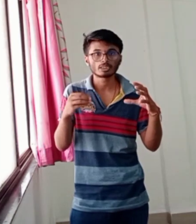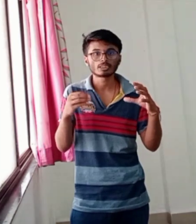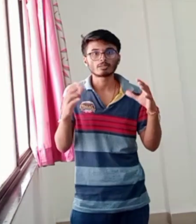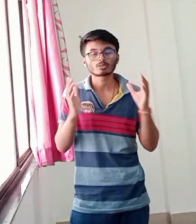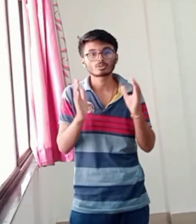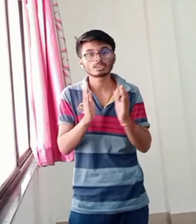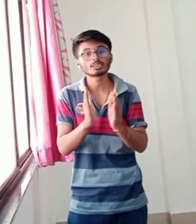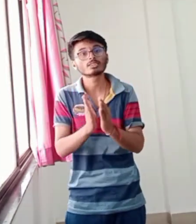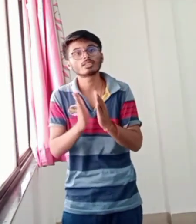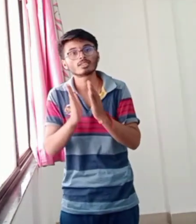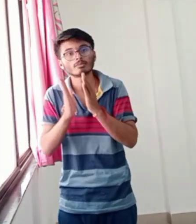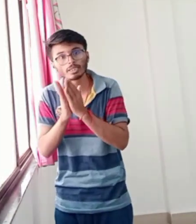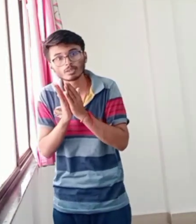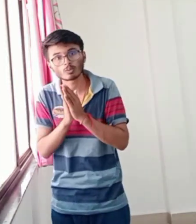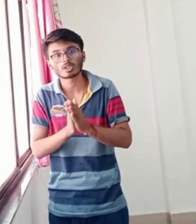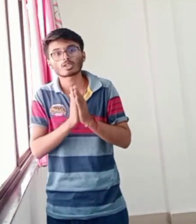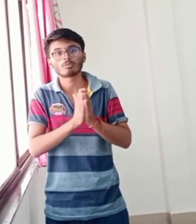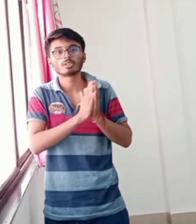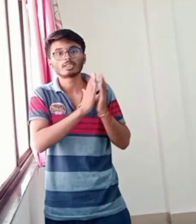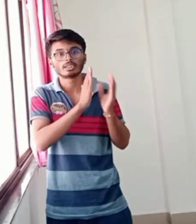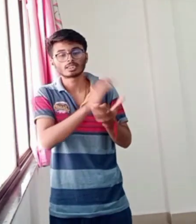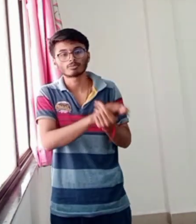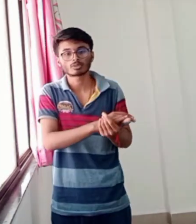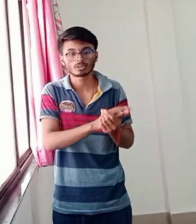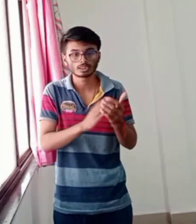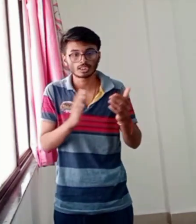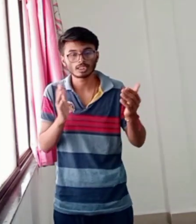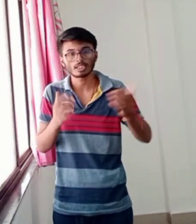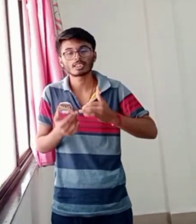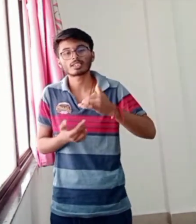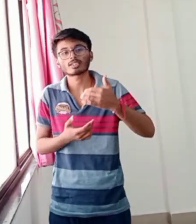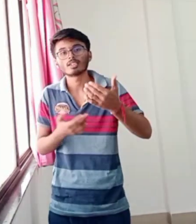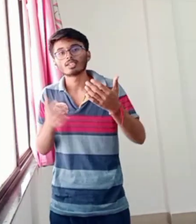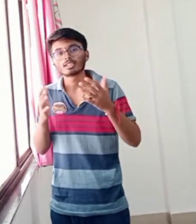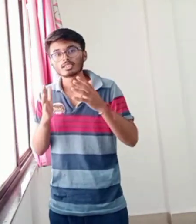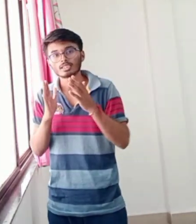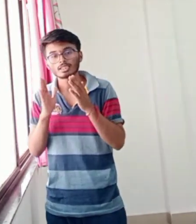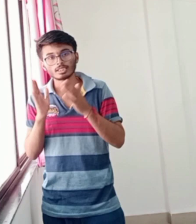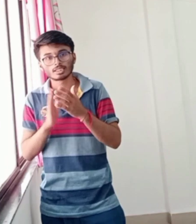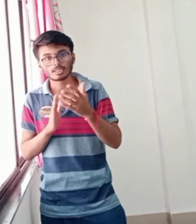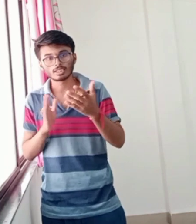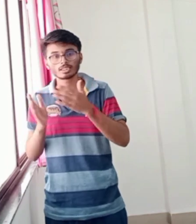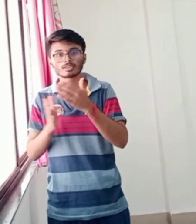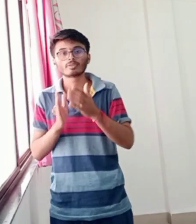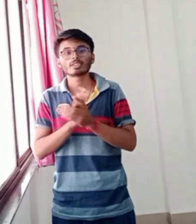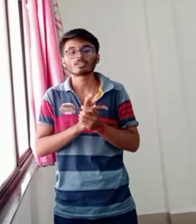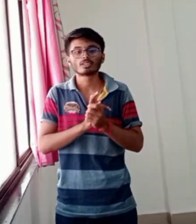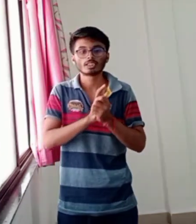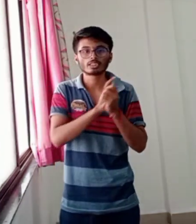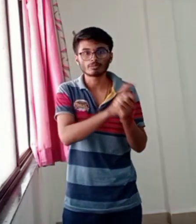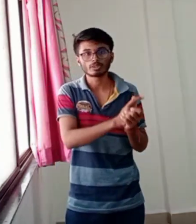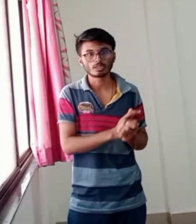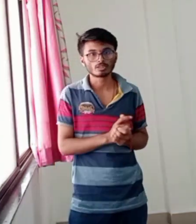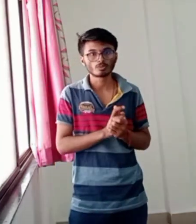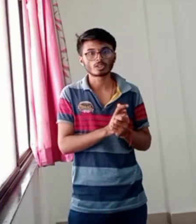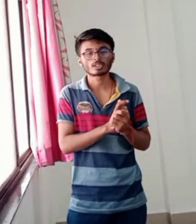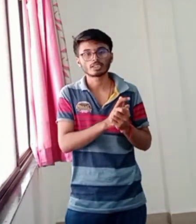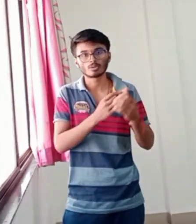enzyme. So this is the main work of the enzyme. So that in this way the enzyme is work in our